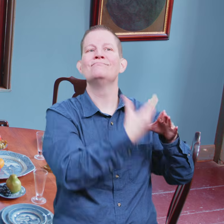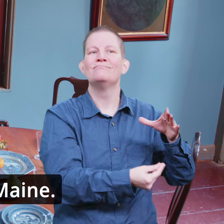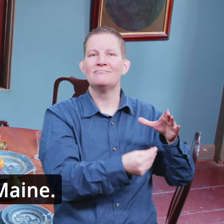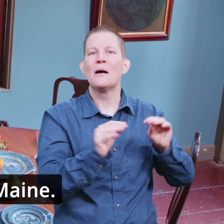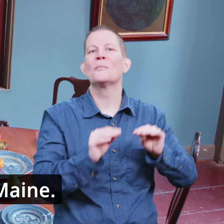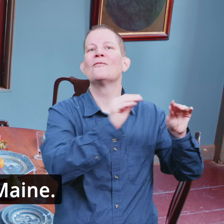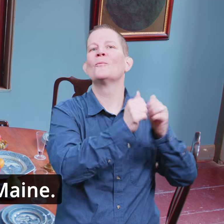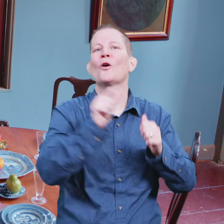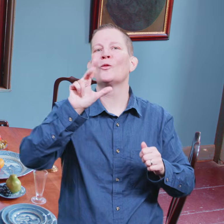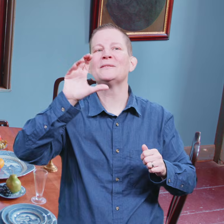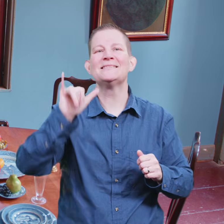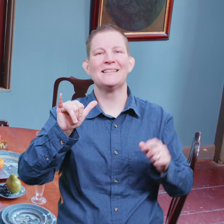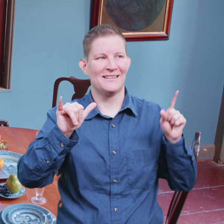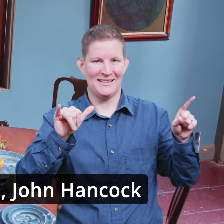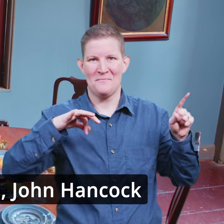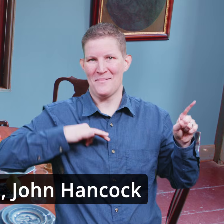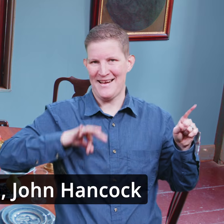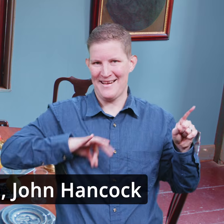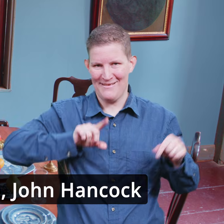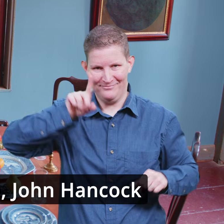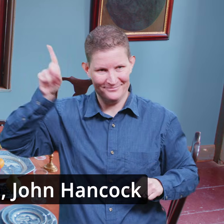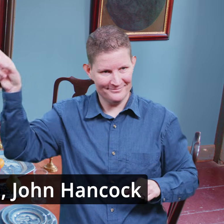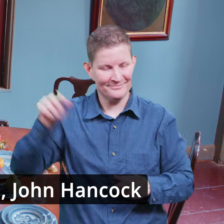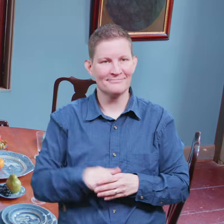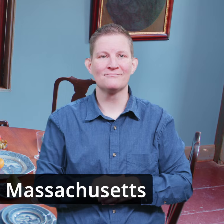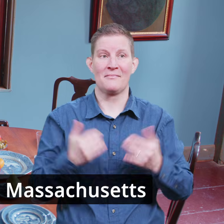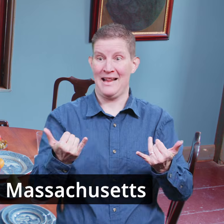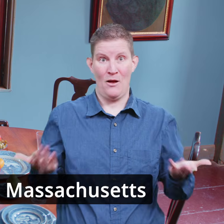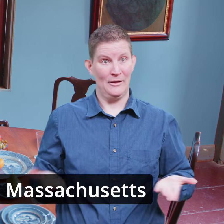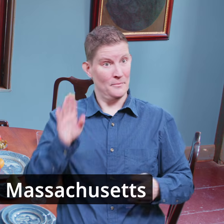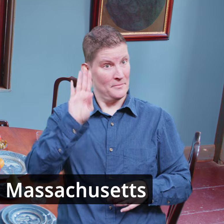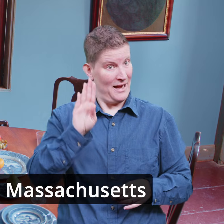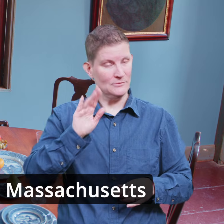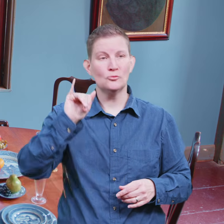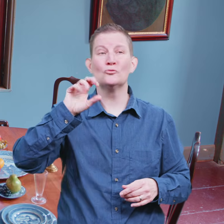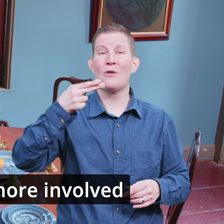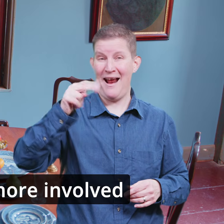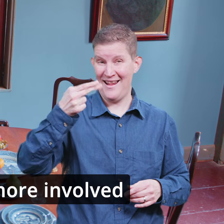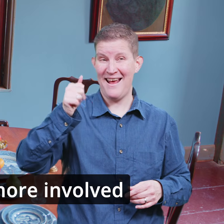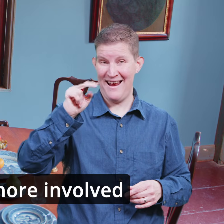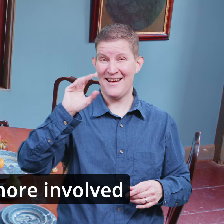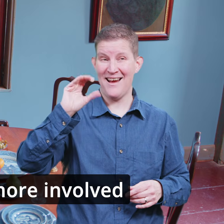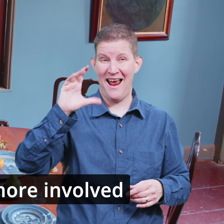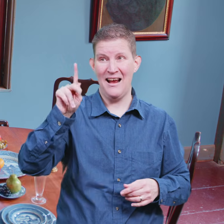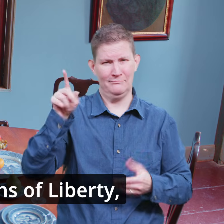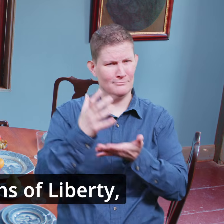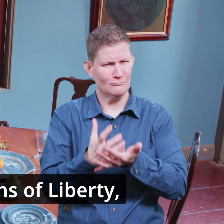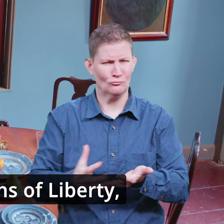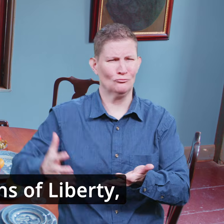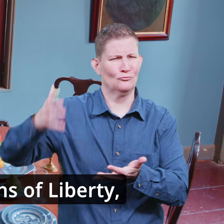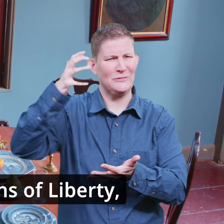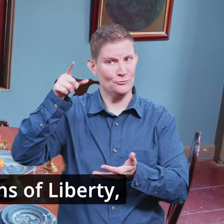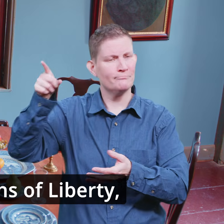son, Lucy's cousin, in Maine. During this time in Boston, John Hancock became the richest man in Massachusetts and became more and more involved in a